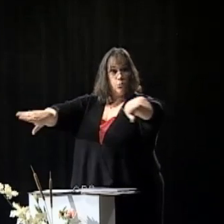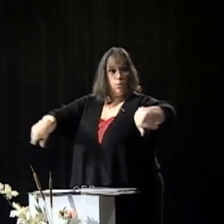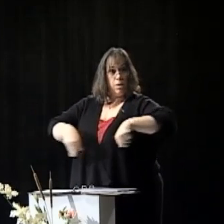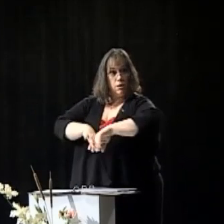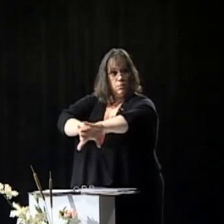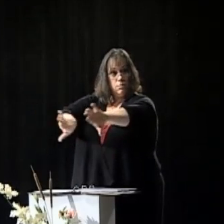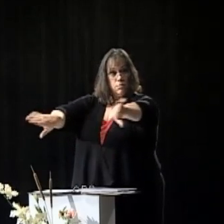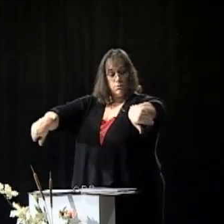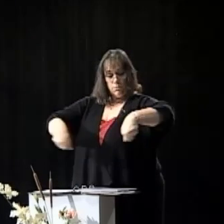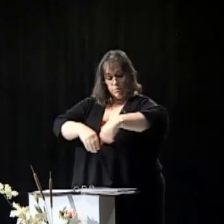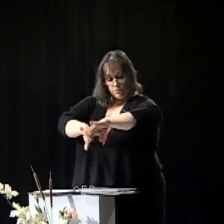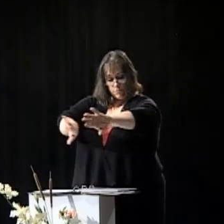Swimming.